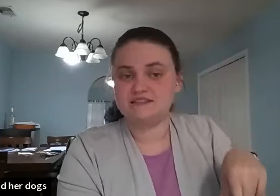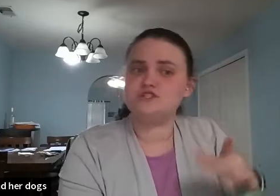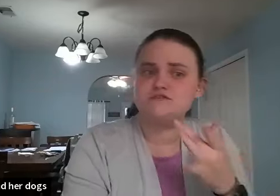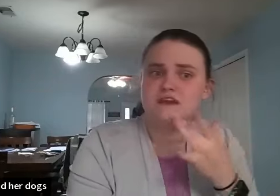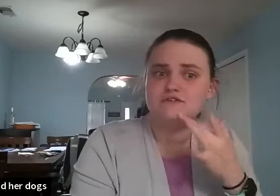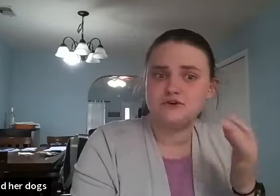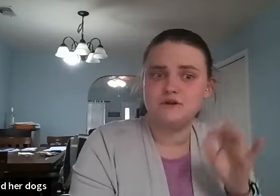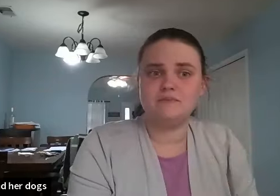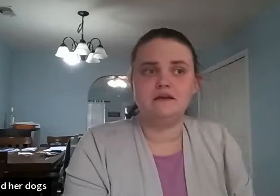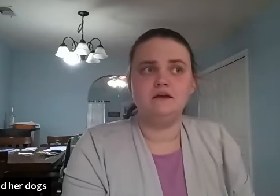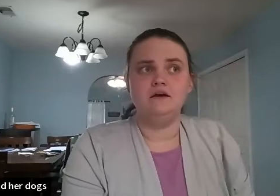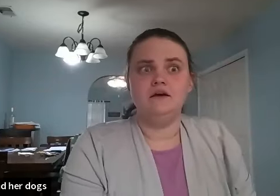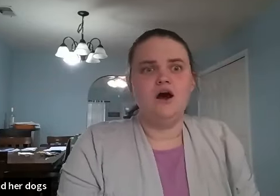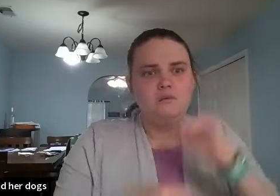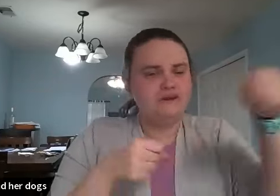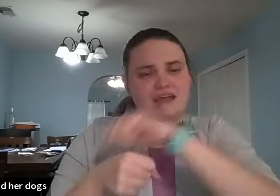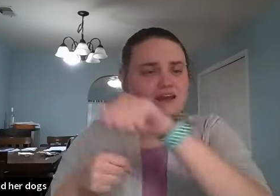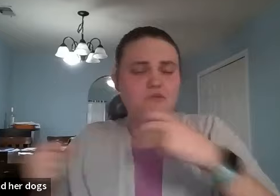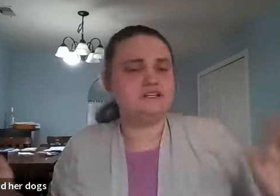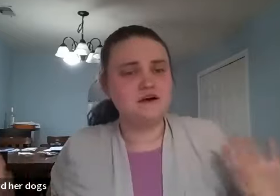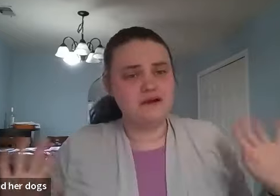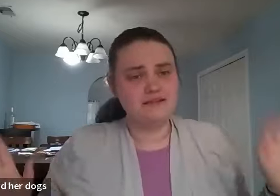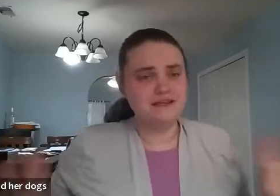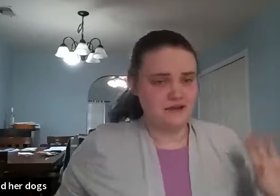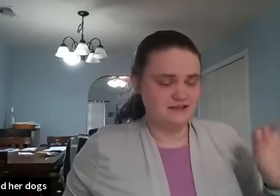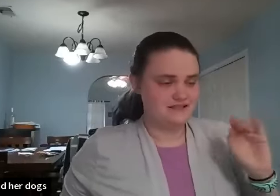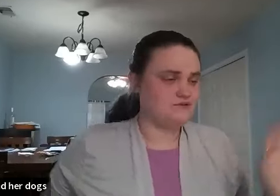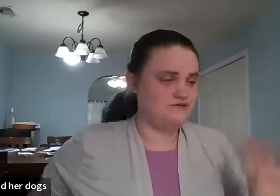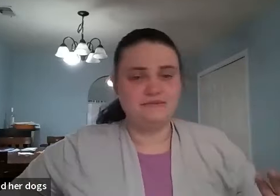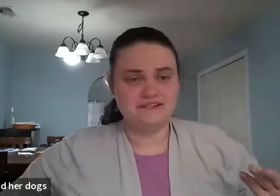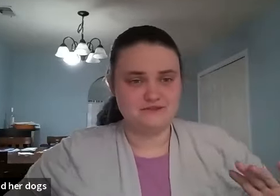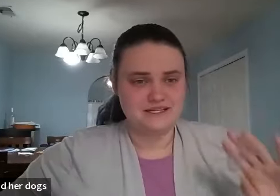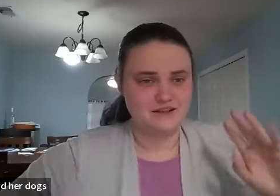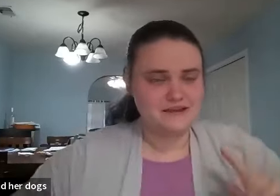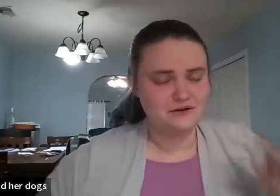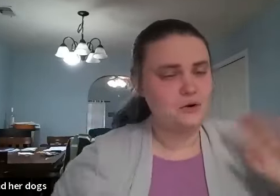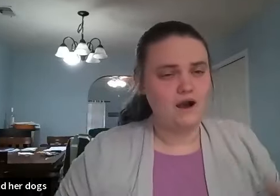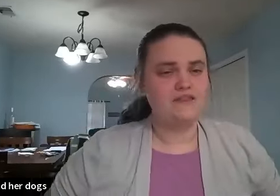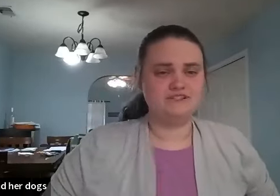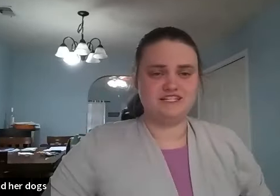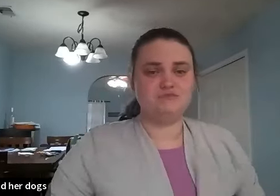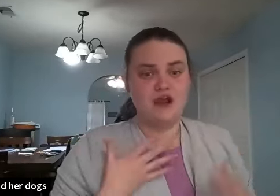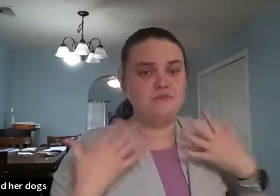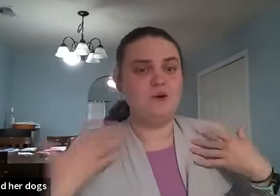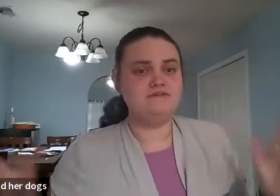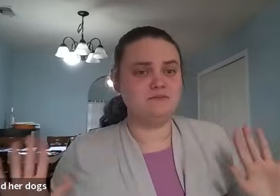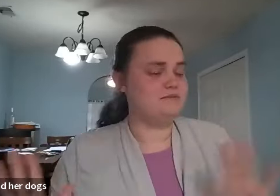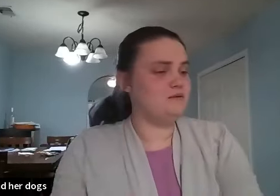us, what's your favorite fruit? And I'm like, oh, banana. It works out well anyways. I was very pleased with myself. I don't know why that was such a proud moment for me, but it